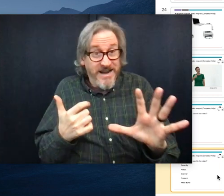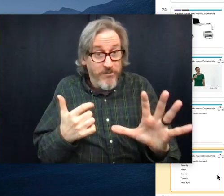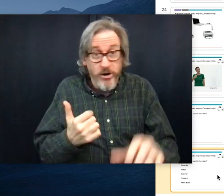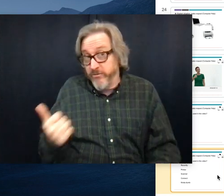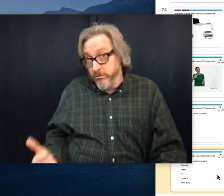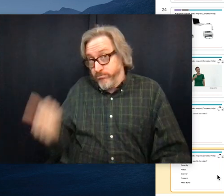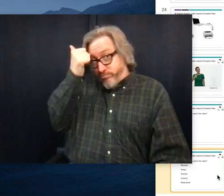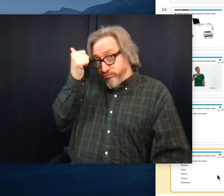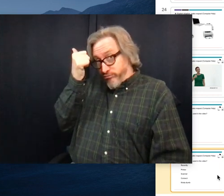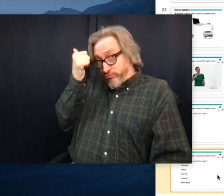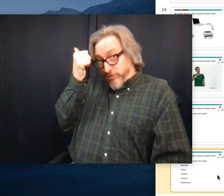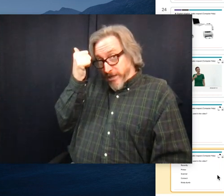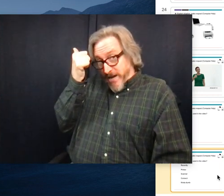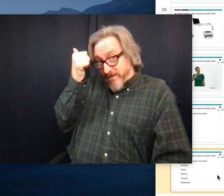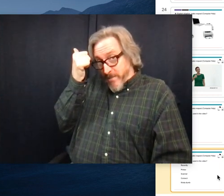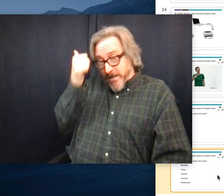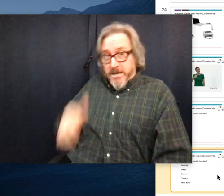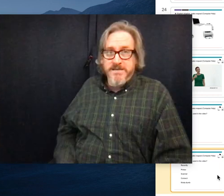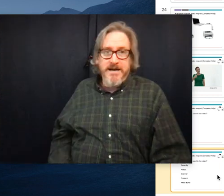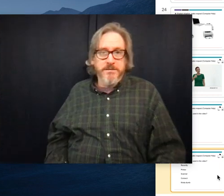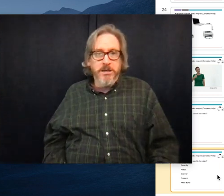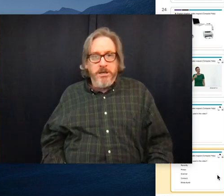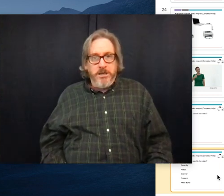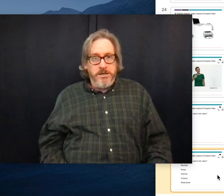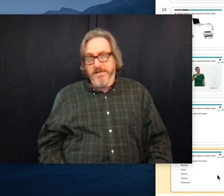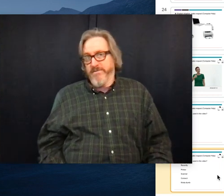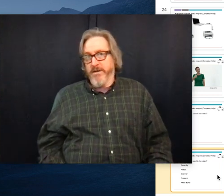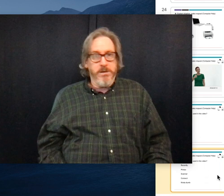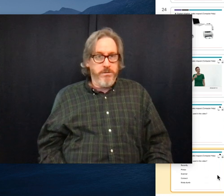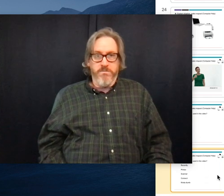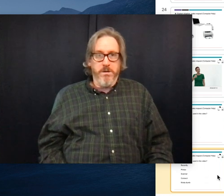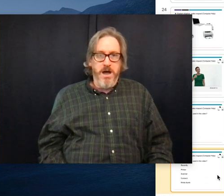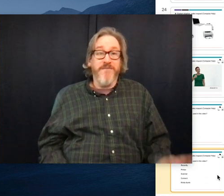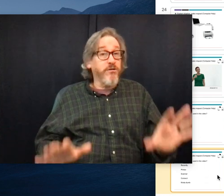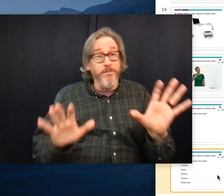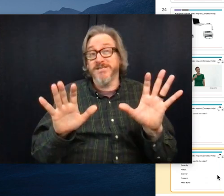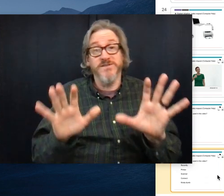They sign it like this. Boom. The sign for stupid